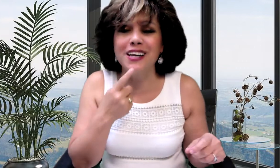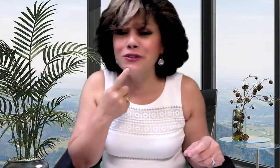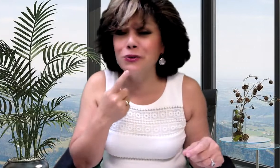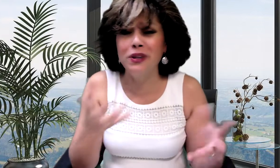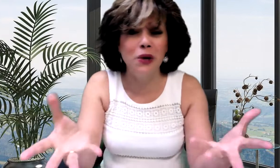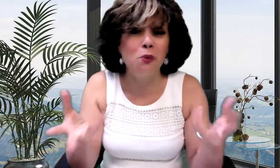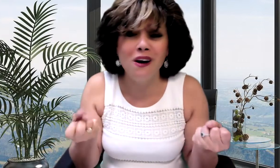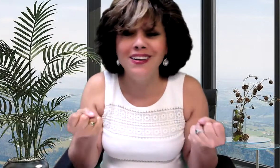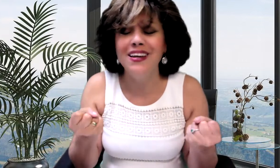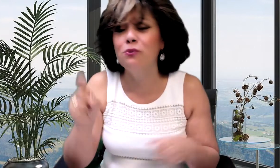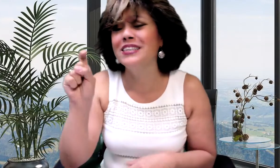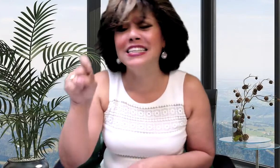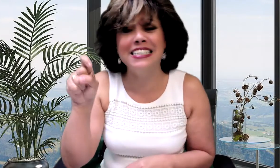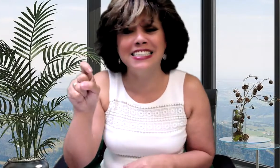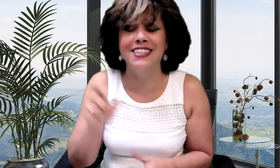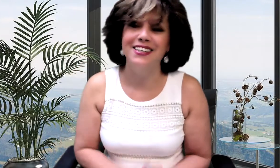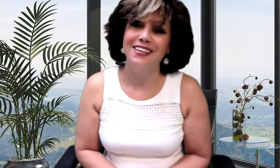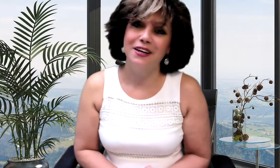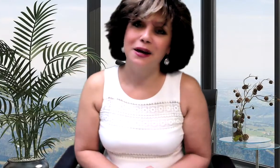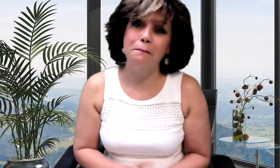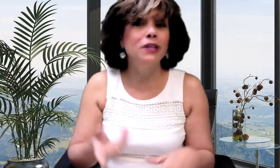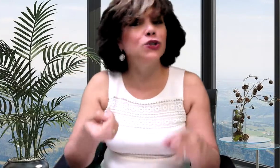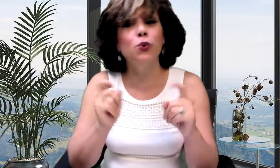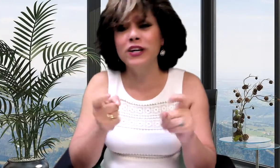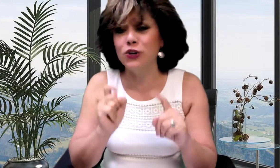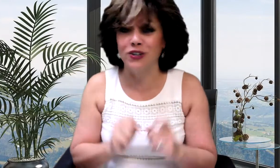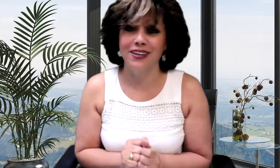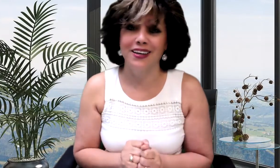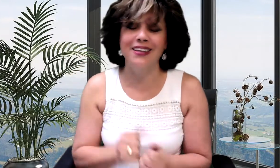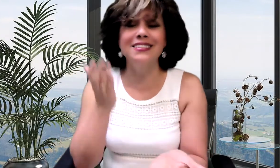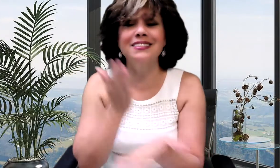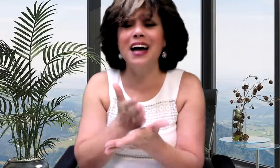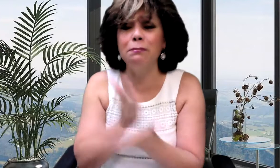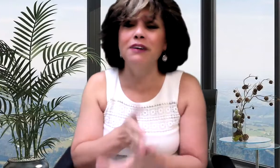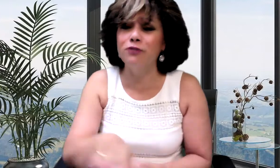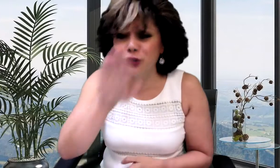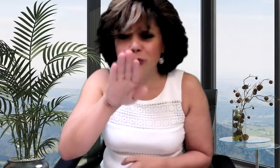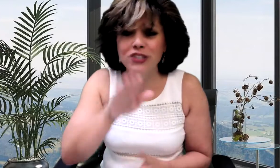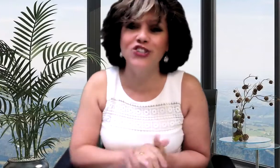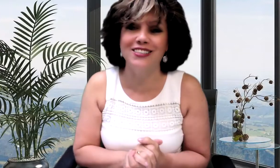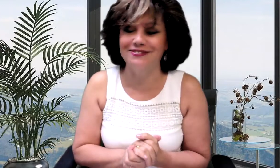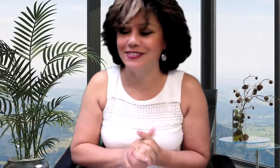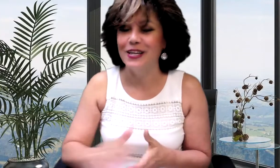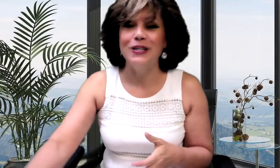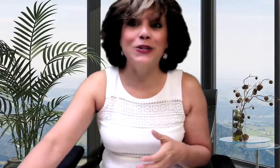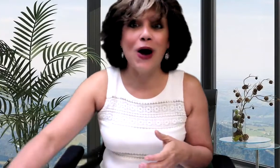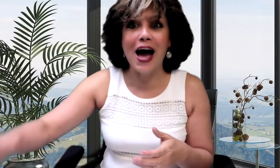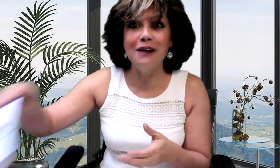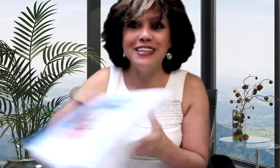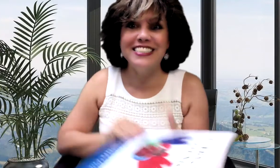you what they want and what they need much quicker and stop that frustration. So I'm going to tell